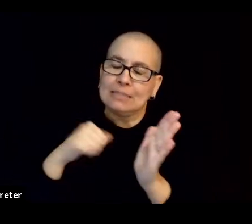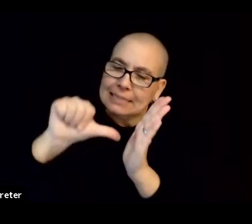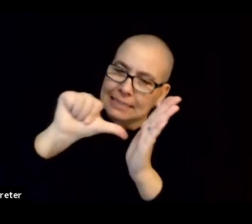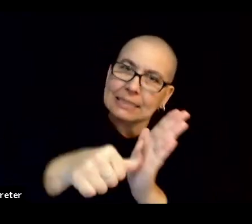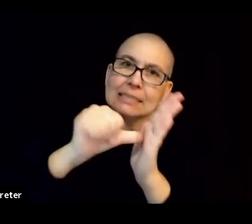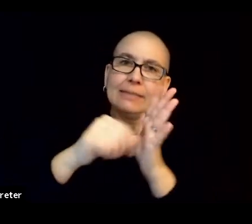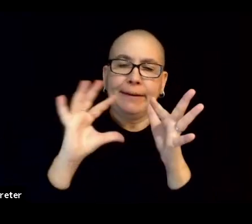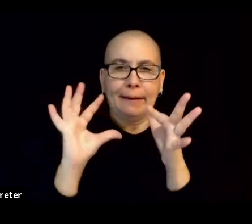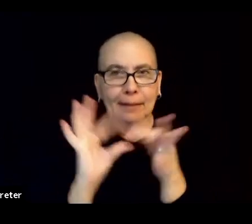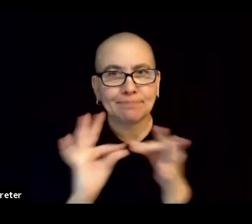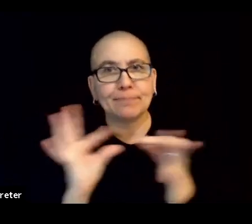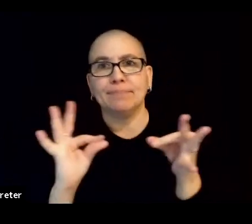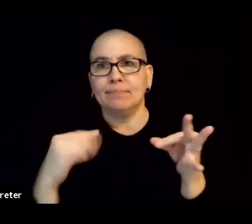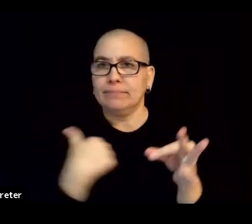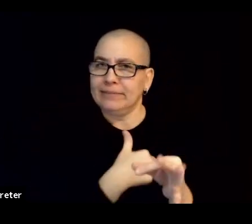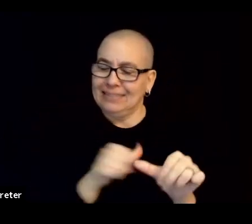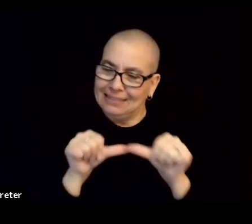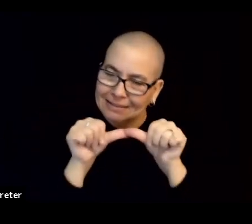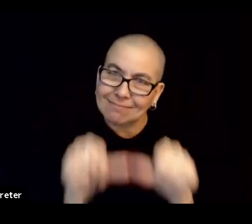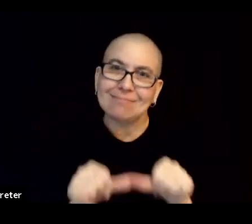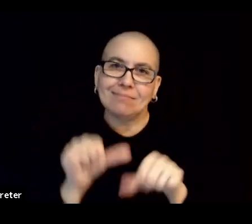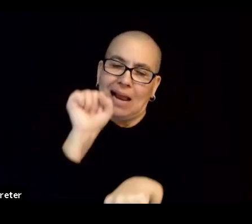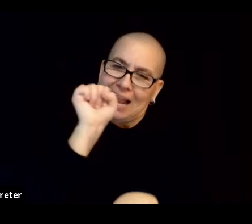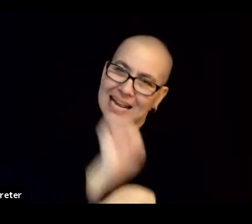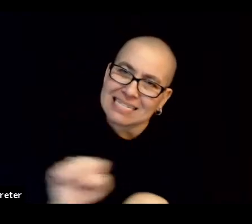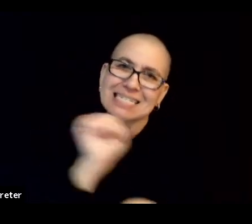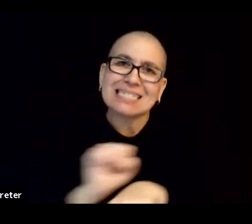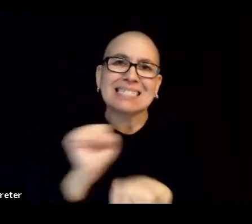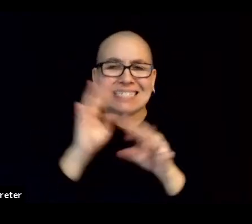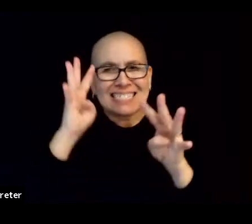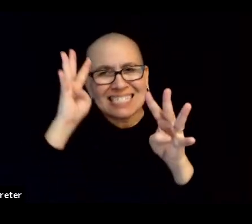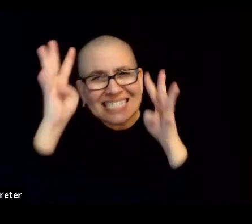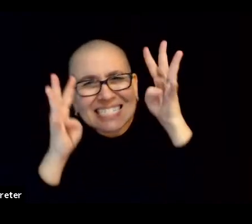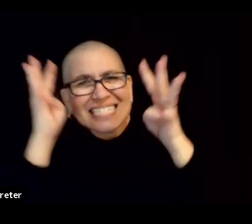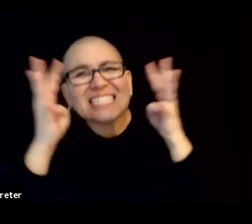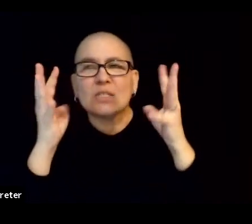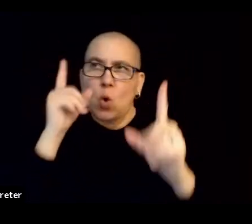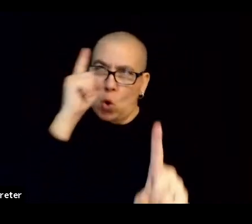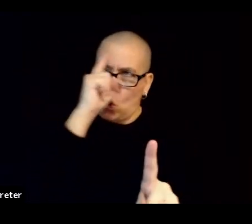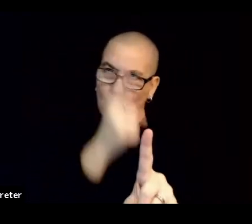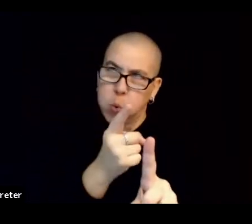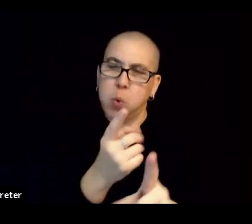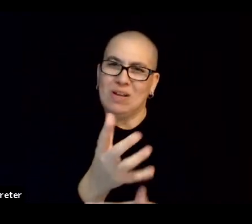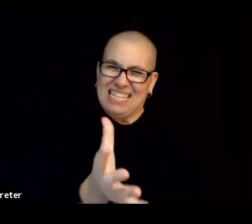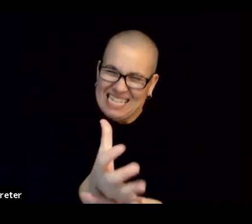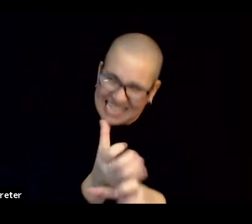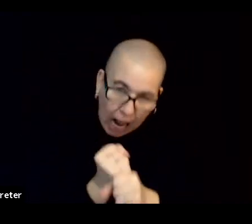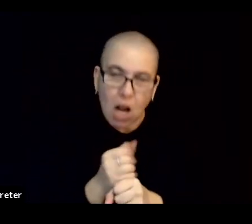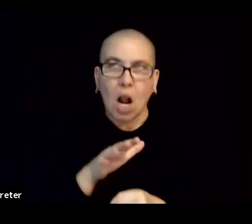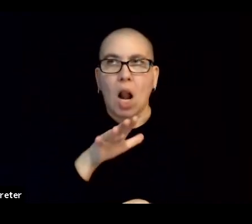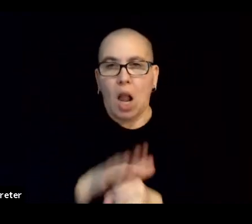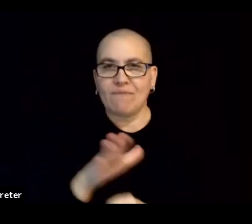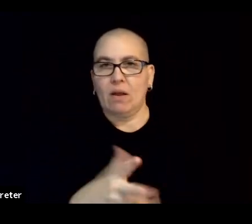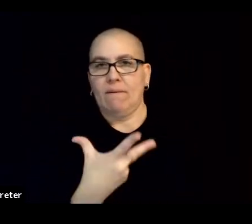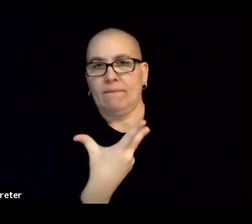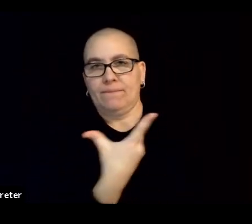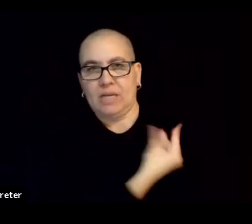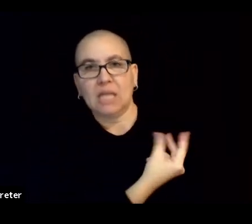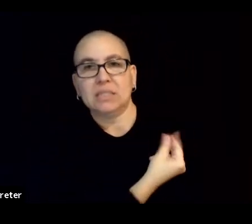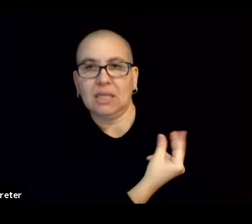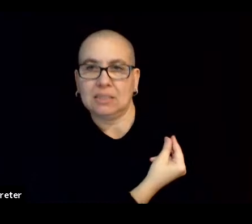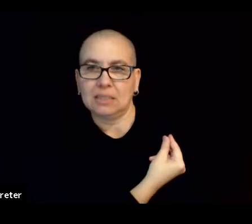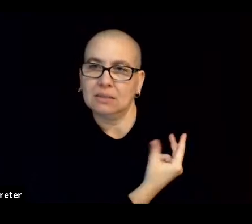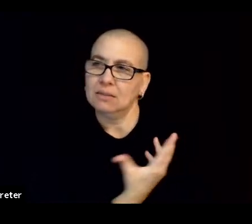getting more vaccines from the federal government. But this equity consideration is so critical as we keep moving through the vaccination